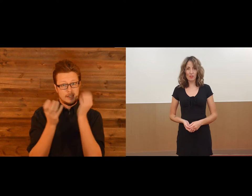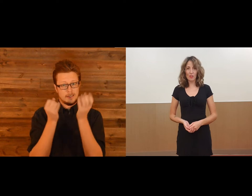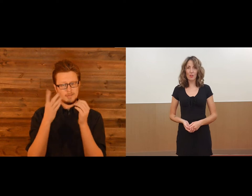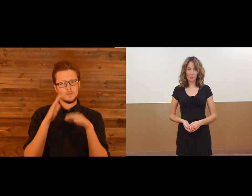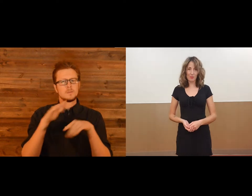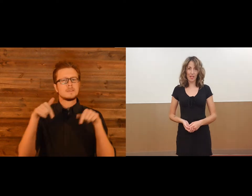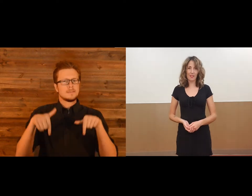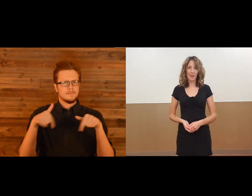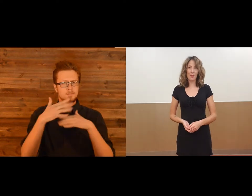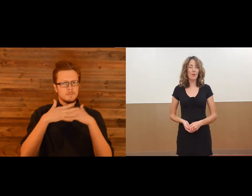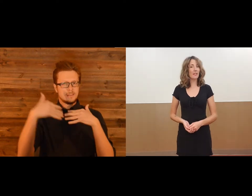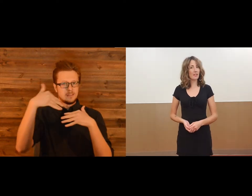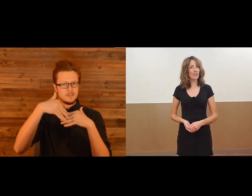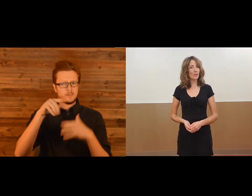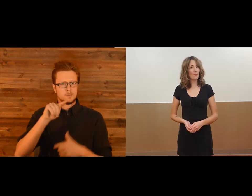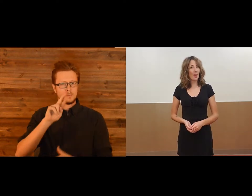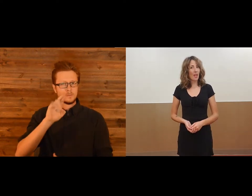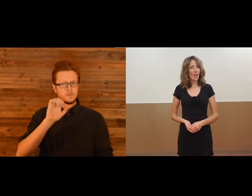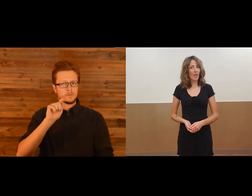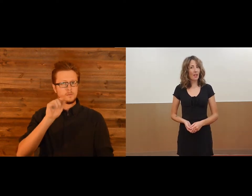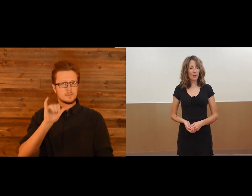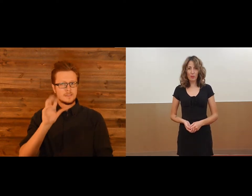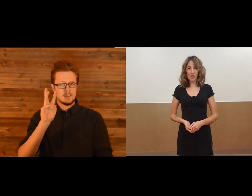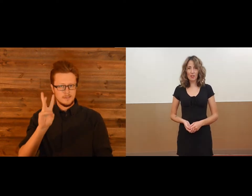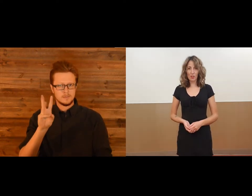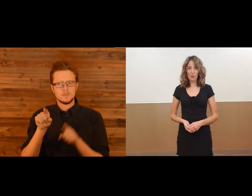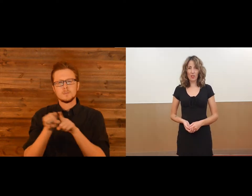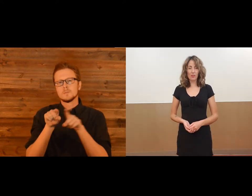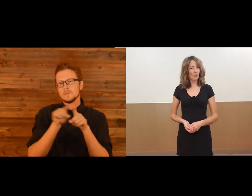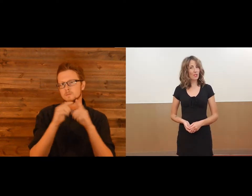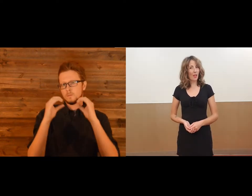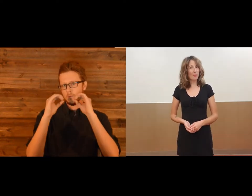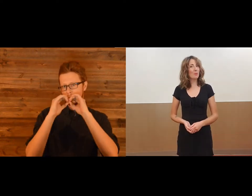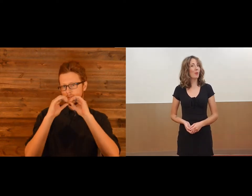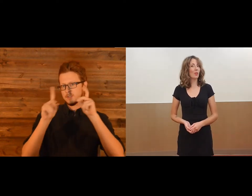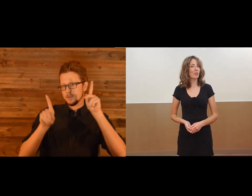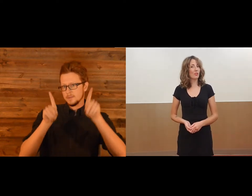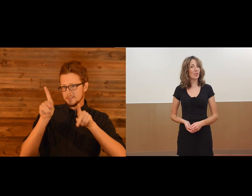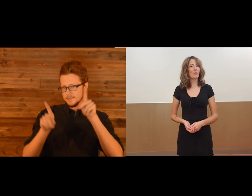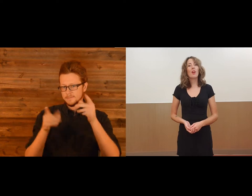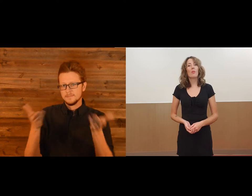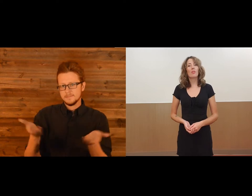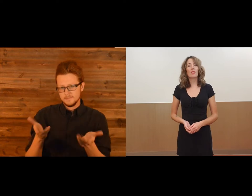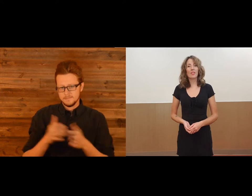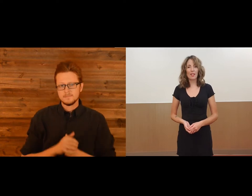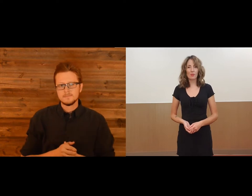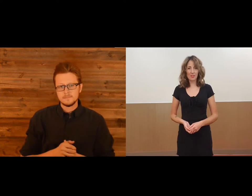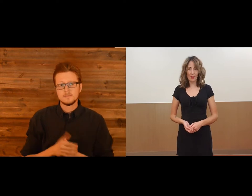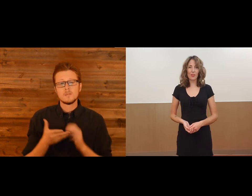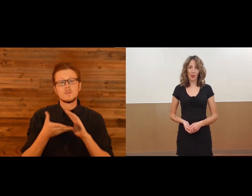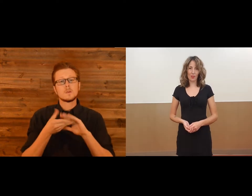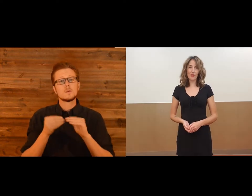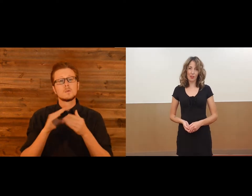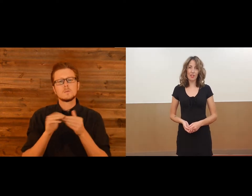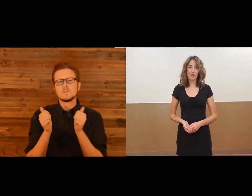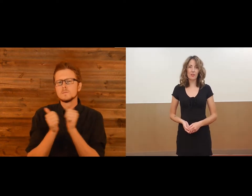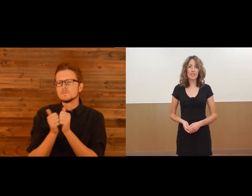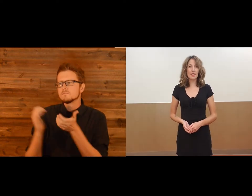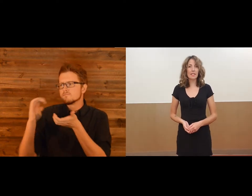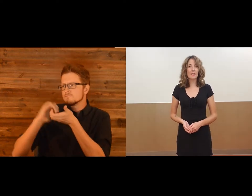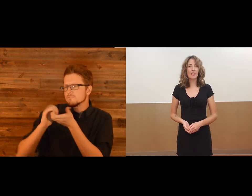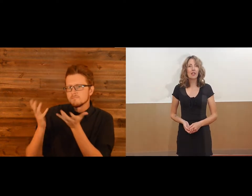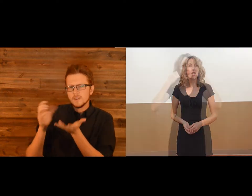the traditional homeland of the Métis. And I'm bringing you this story time in partnership with Saskatchewan Deaf and Hard of